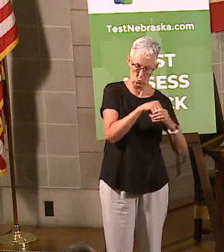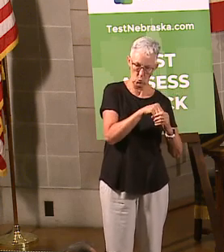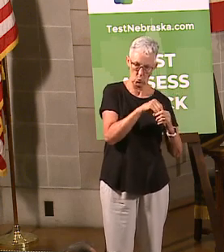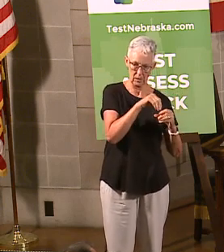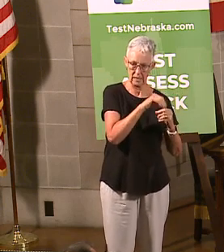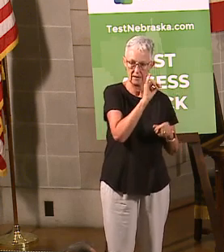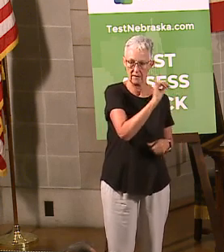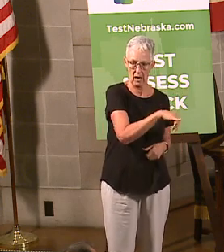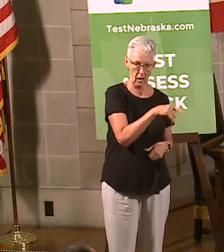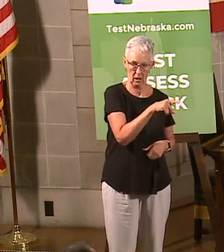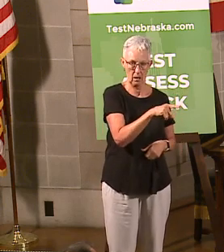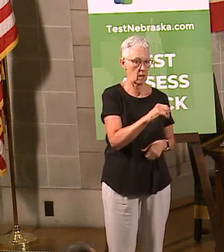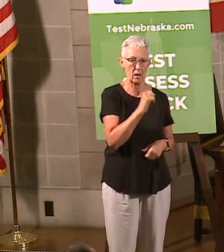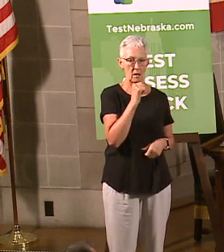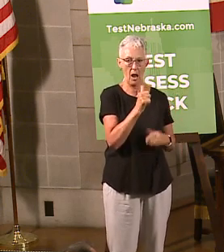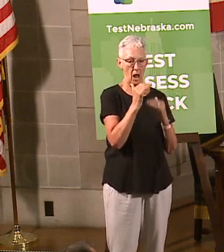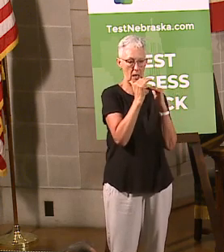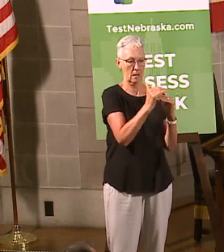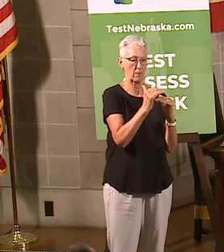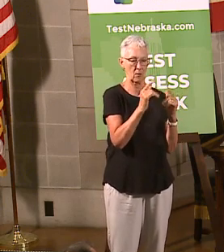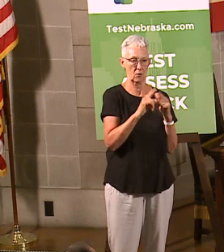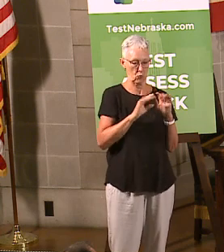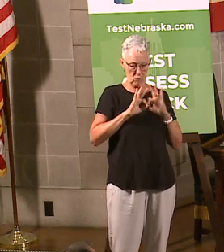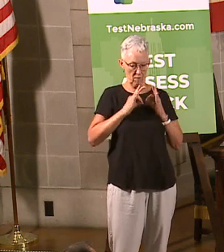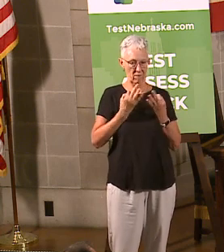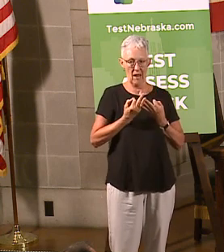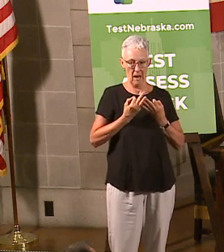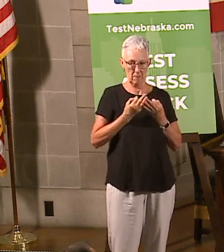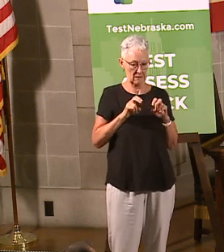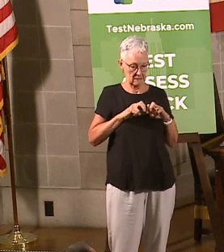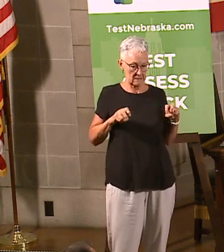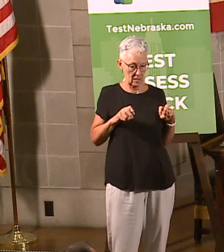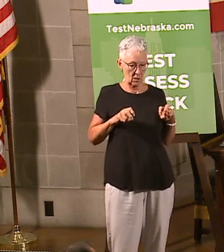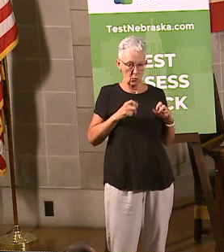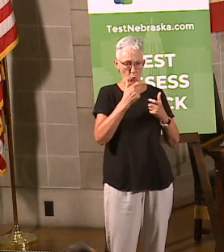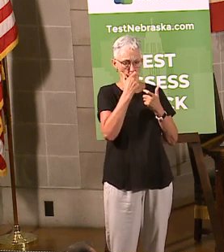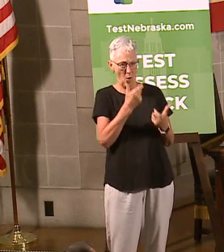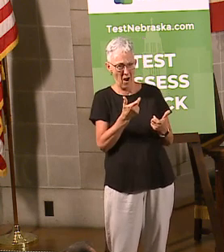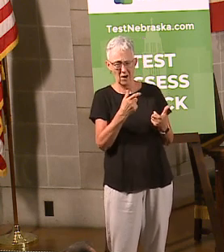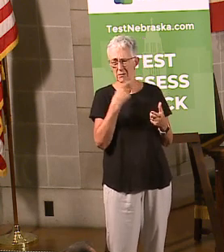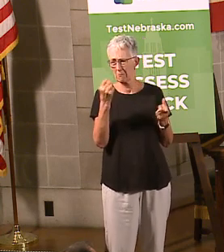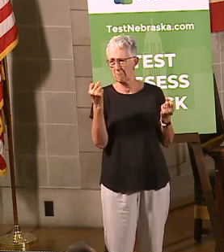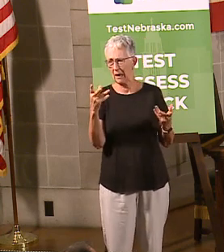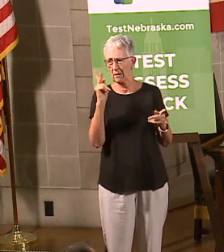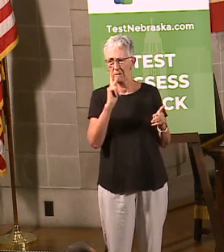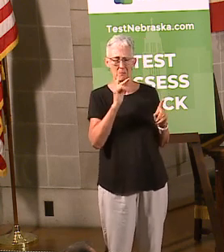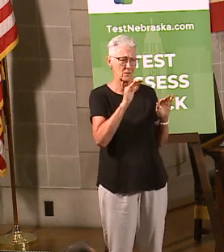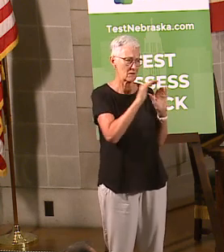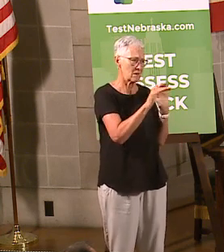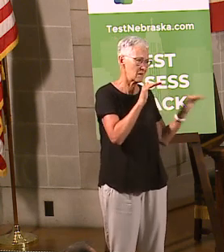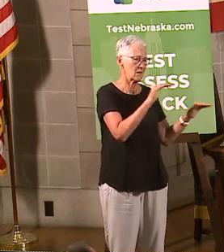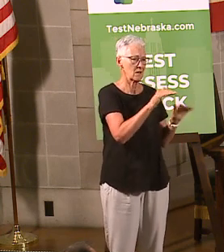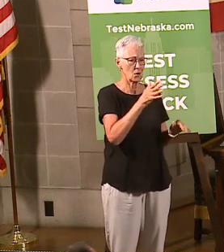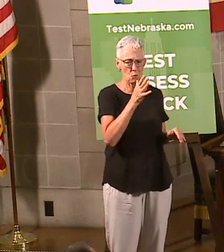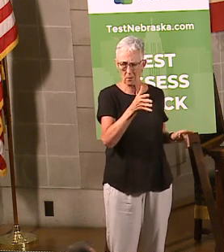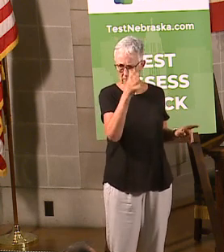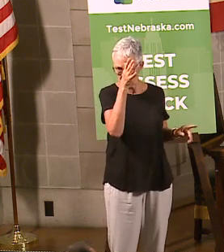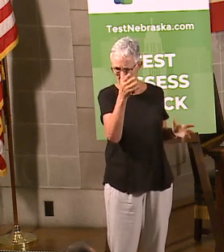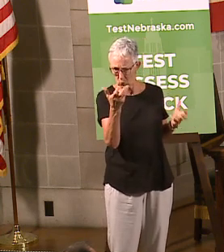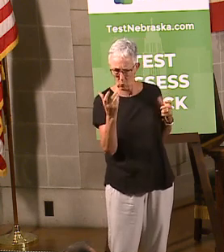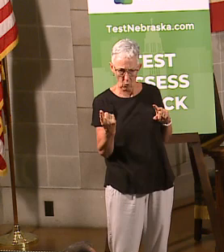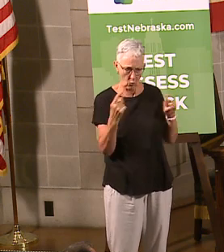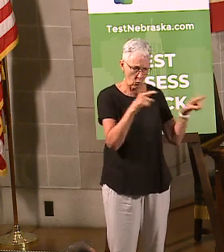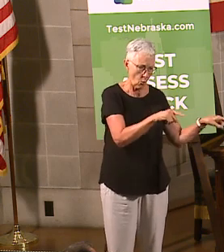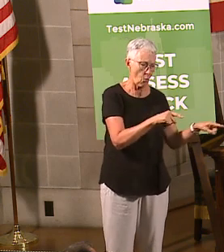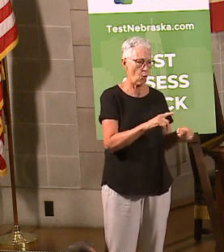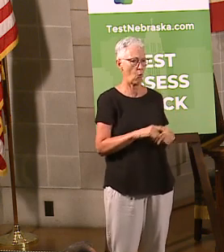for example, be limited to just household members. I know this is one of the things that a lot of people contacted our office about. For example, grandparents being able to go to a Little